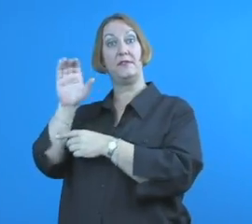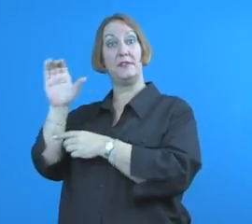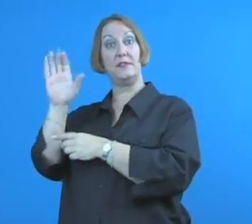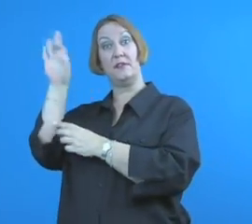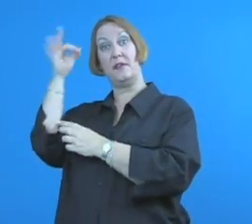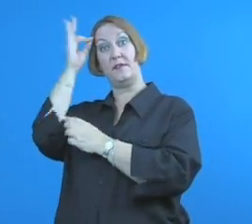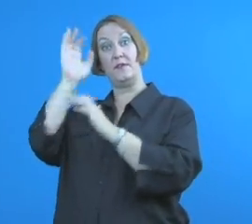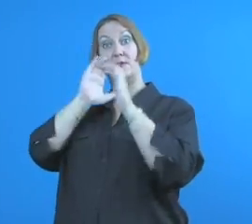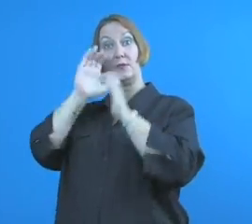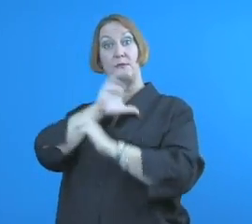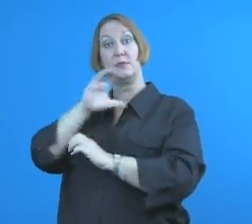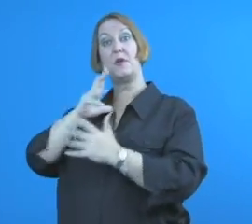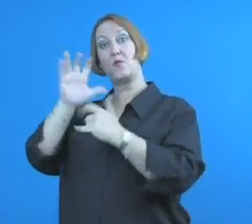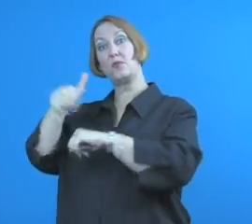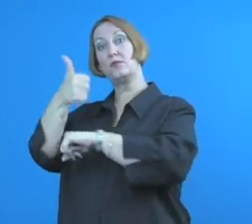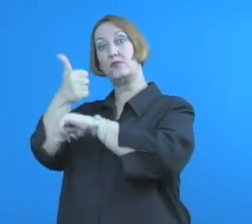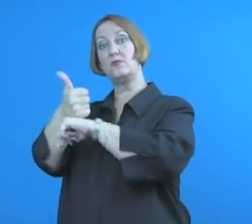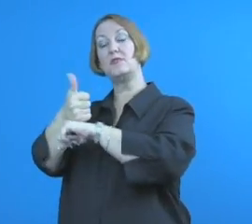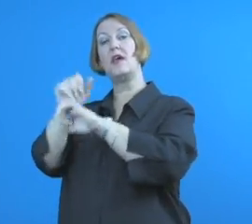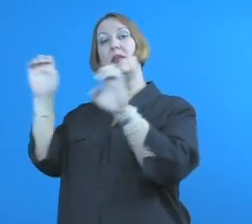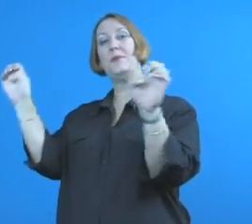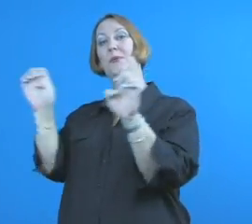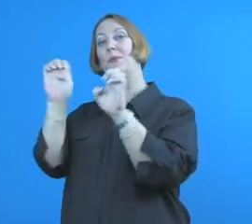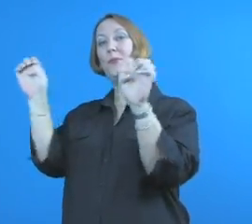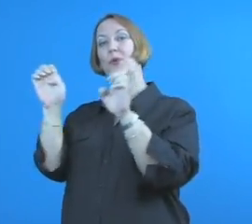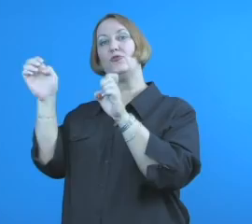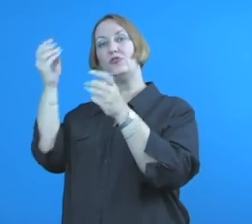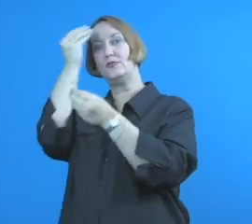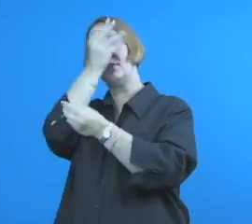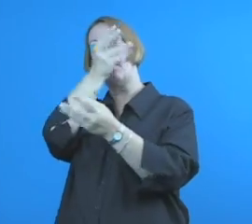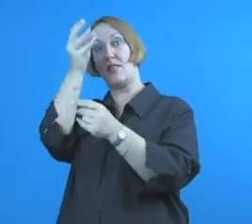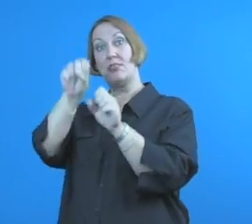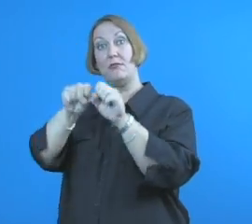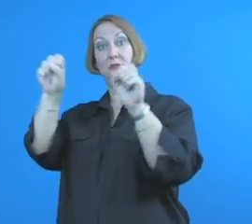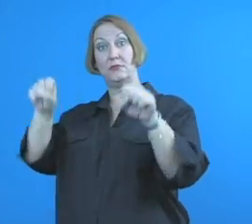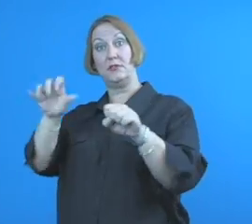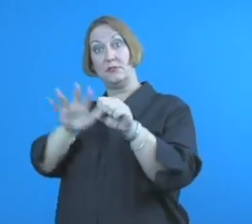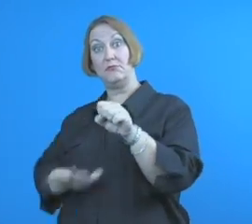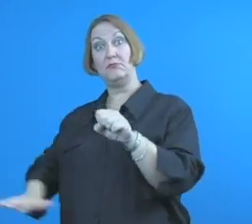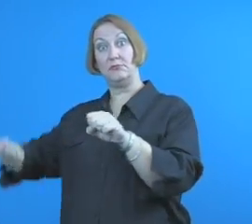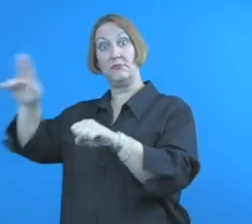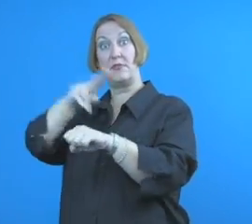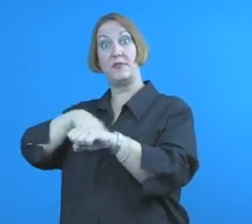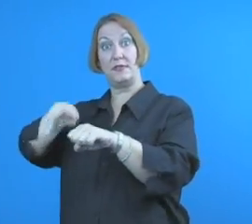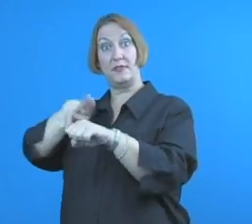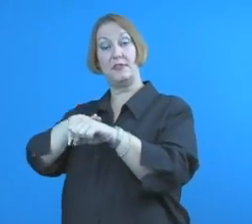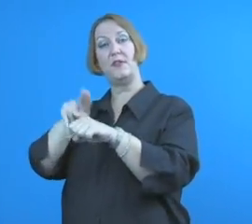that notifies users of an emergency via text messages to cell phones and other electronic devices.